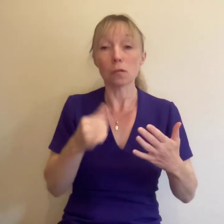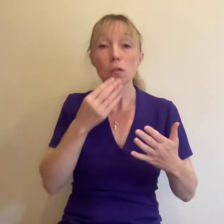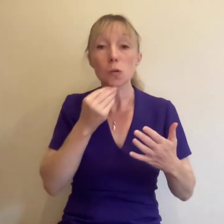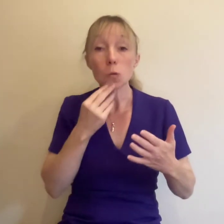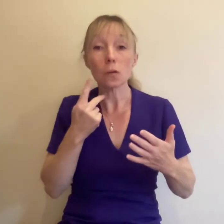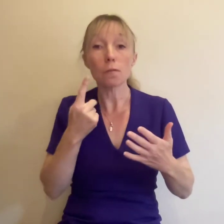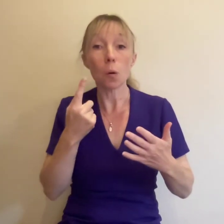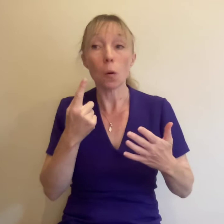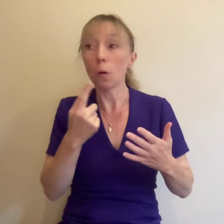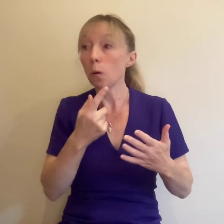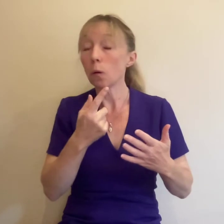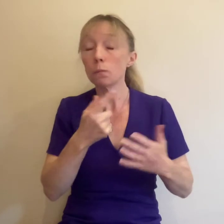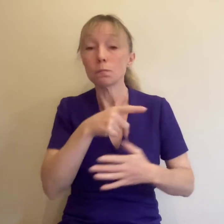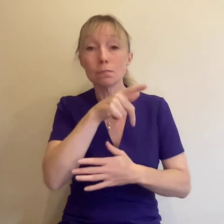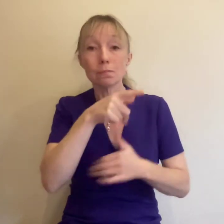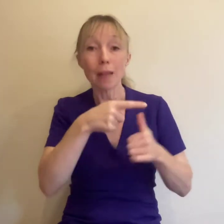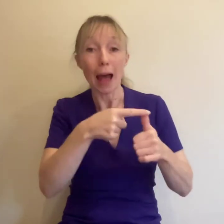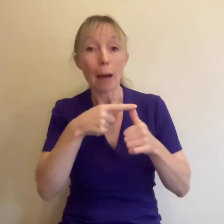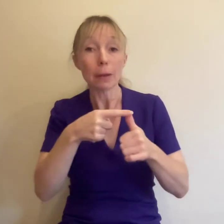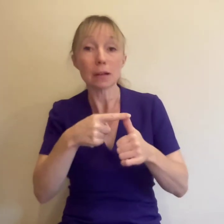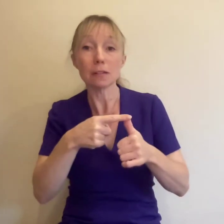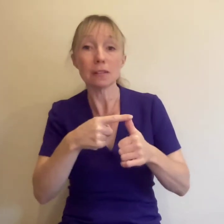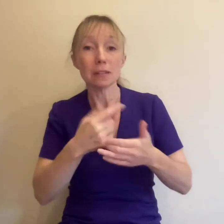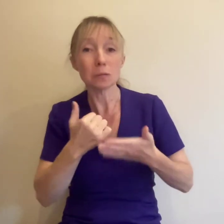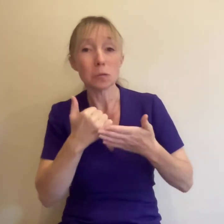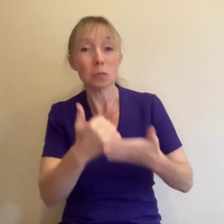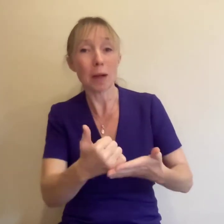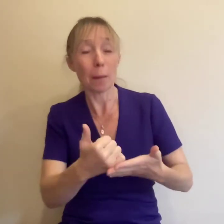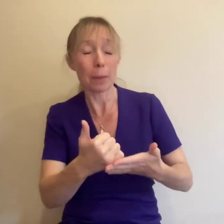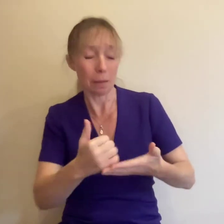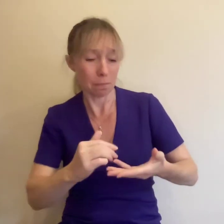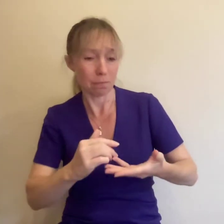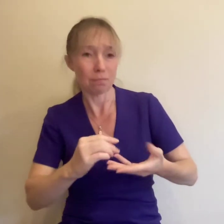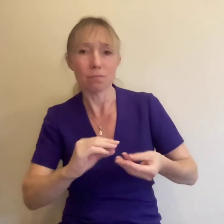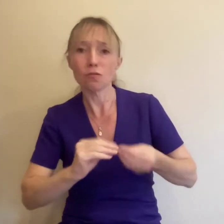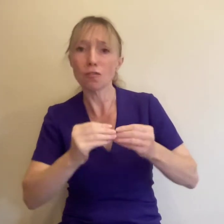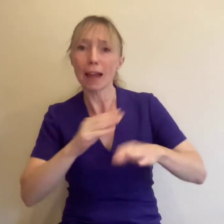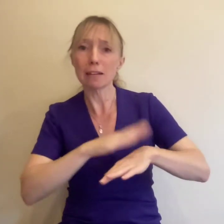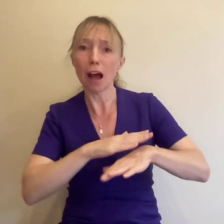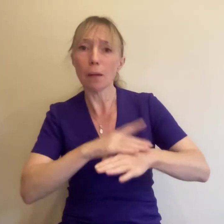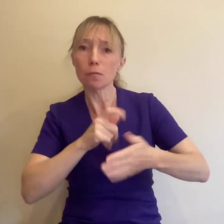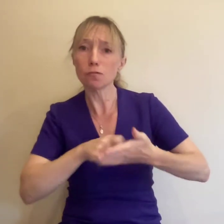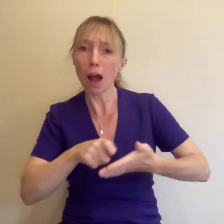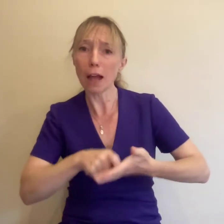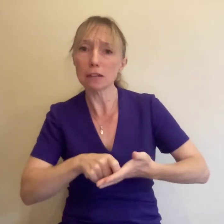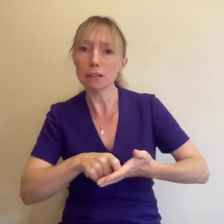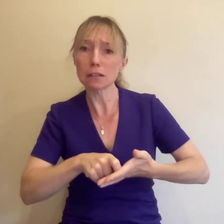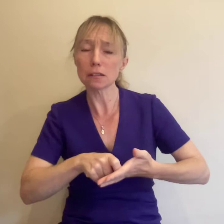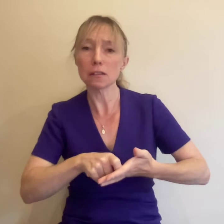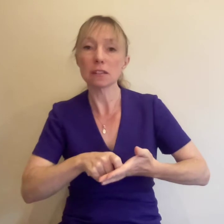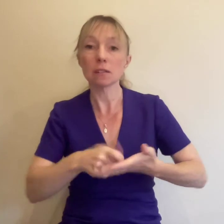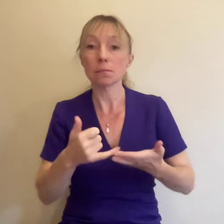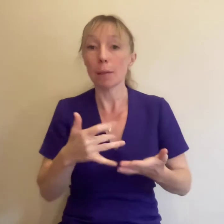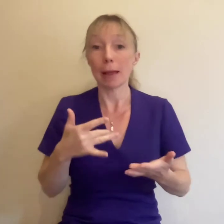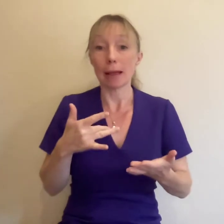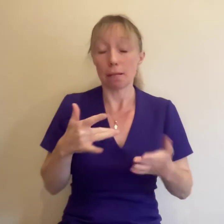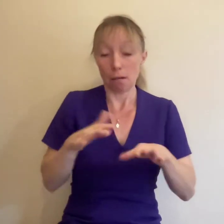successful applicants to help them create time to write for, e.g., to cover living costs,